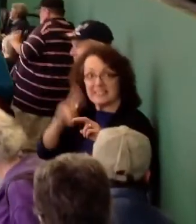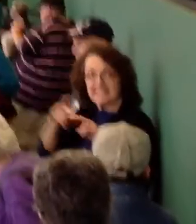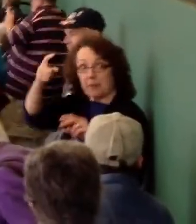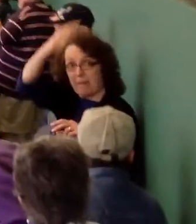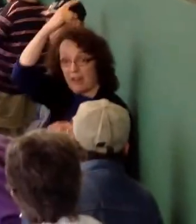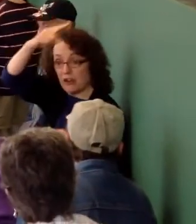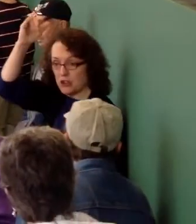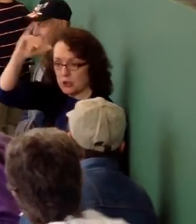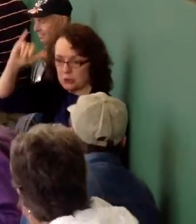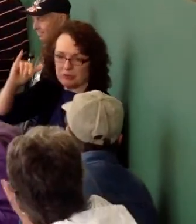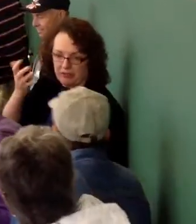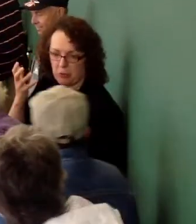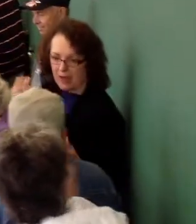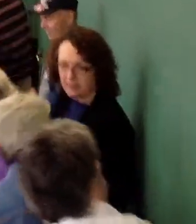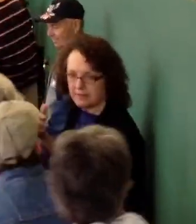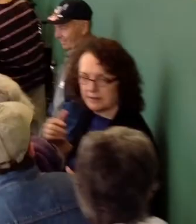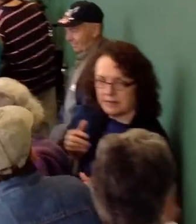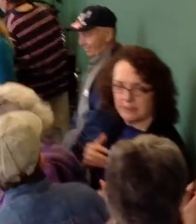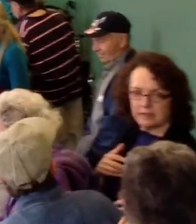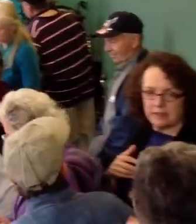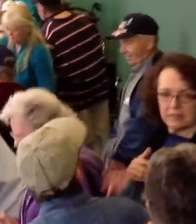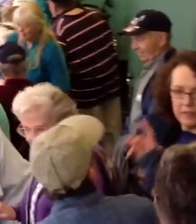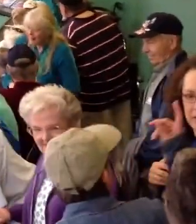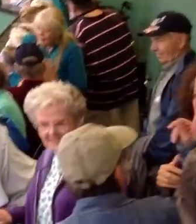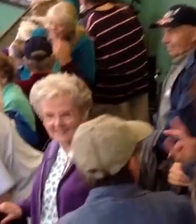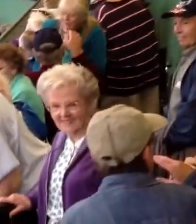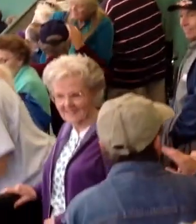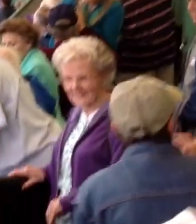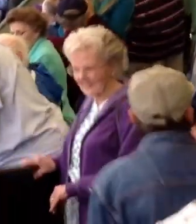so that you don't have to stand.